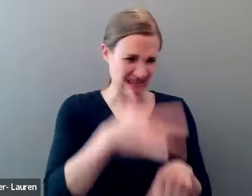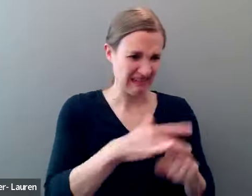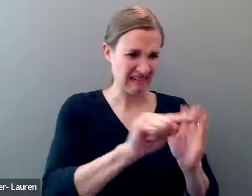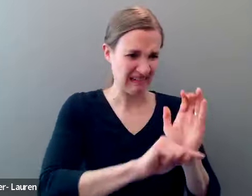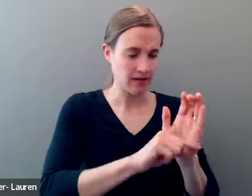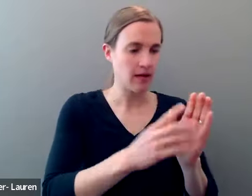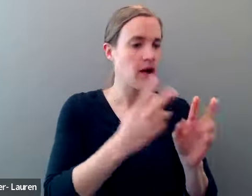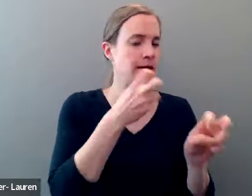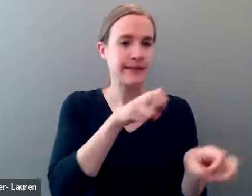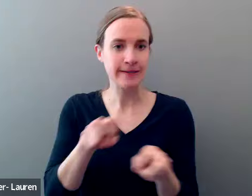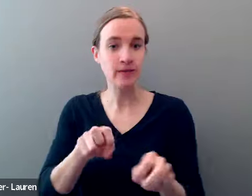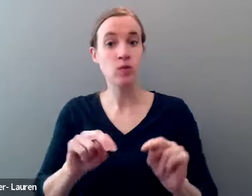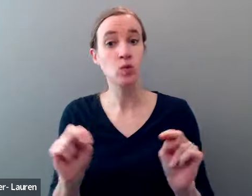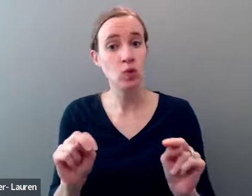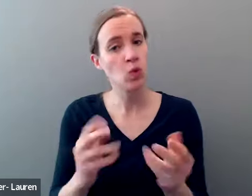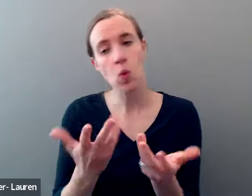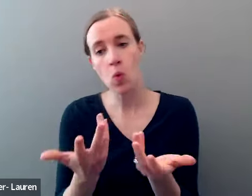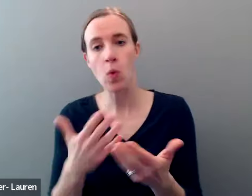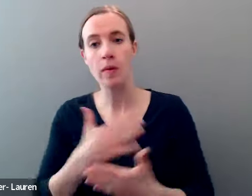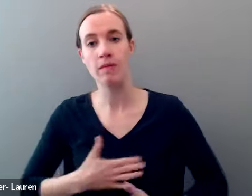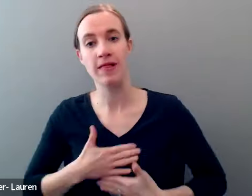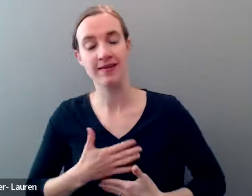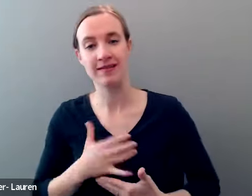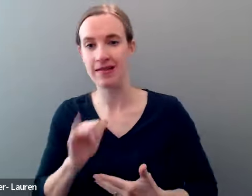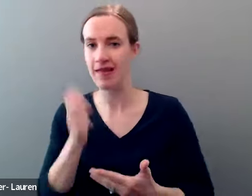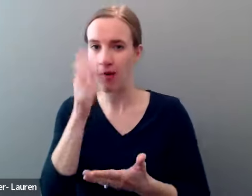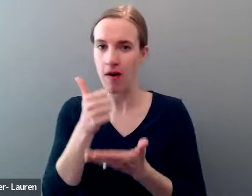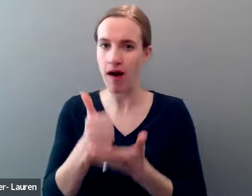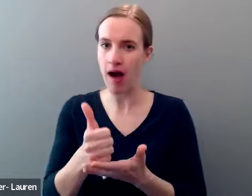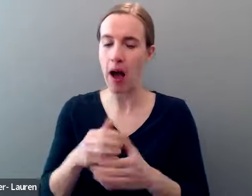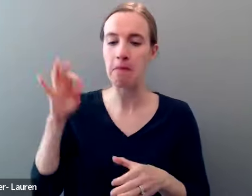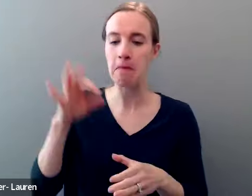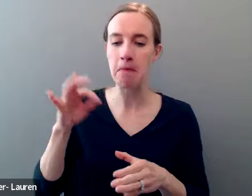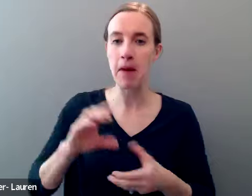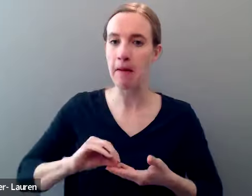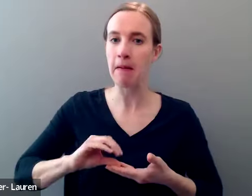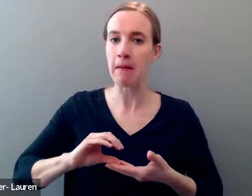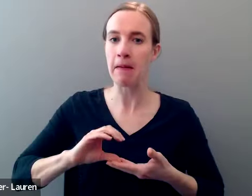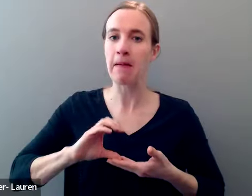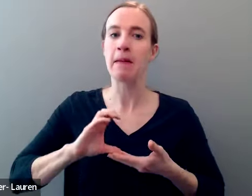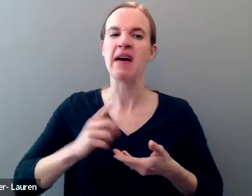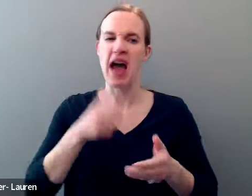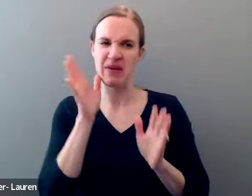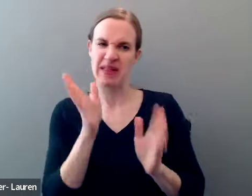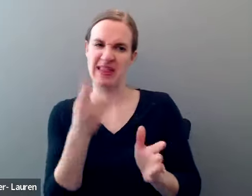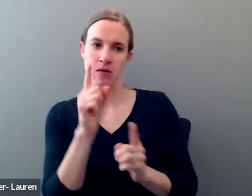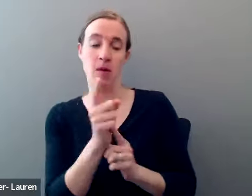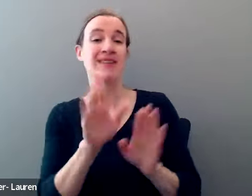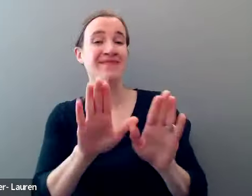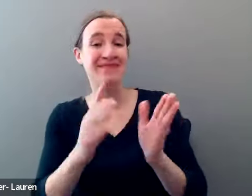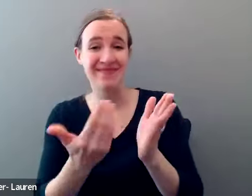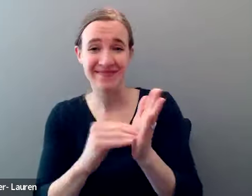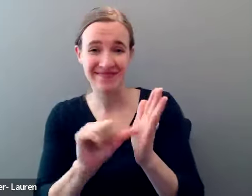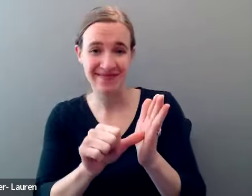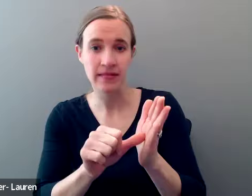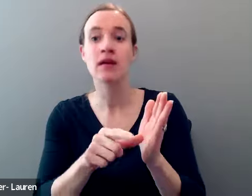just pennies in your resiliency bank. So I'll leave it there for a minute in case you want to write it down. Again, this PowerPoint will be available